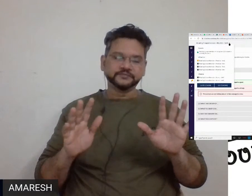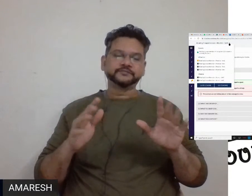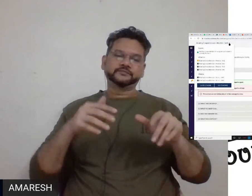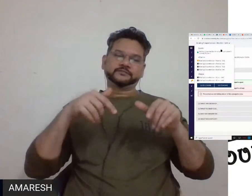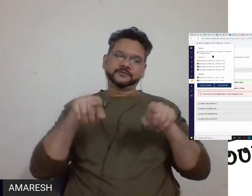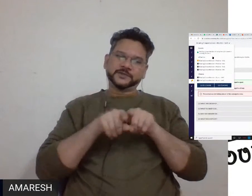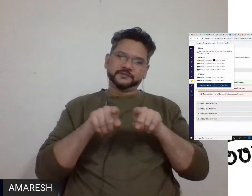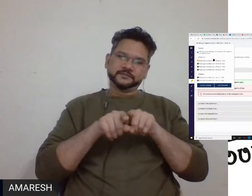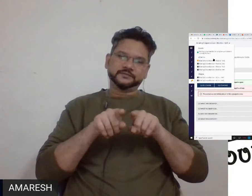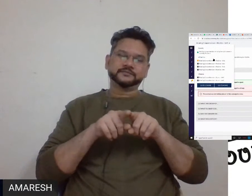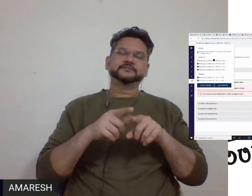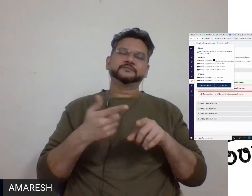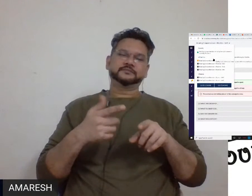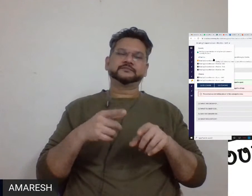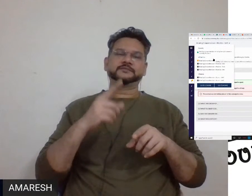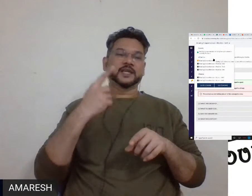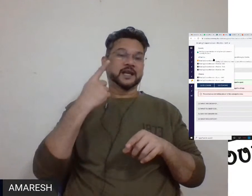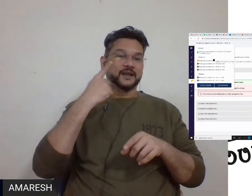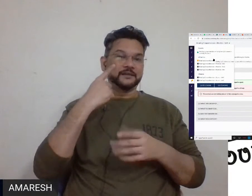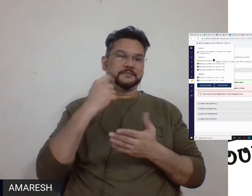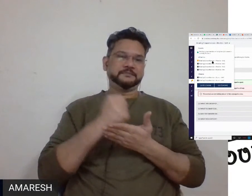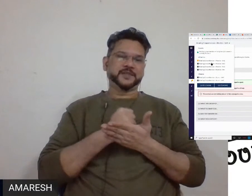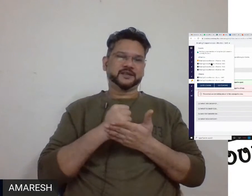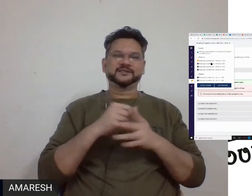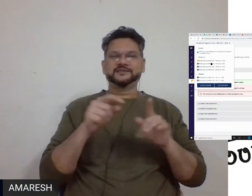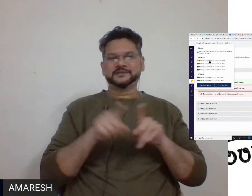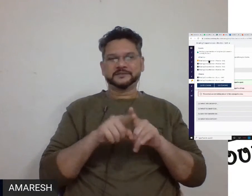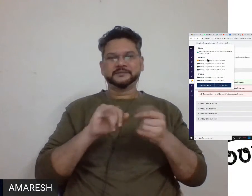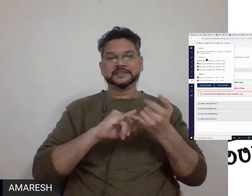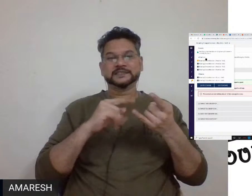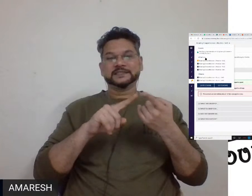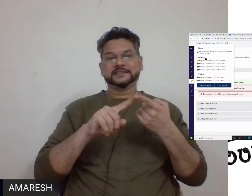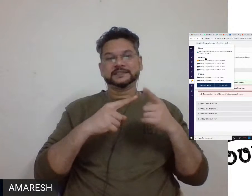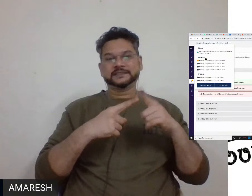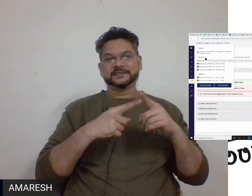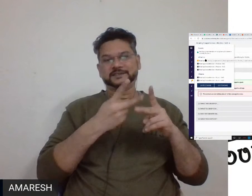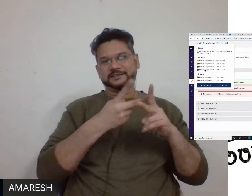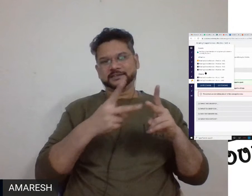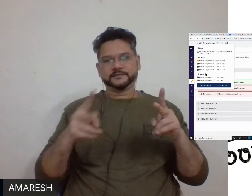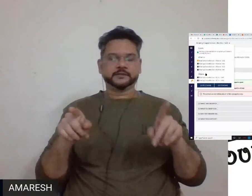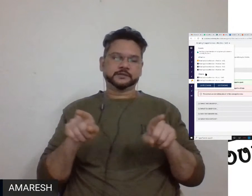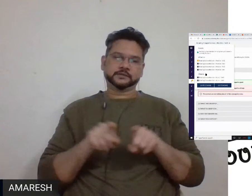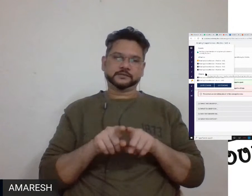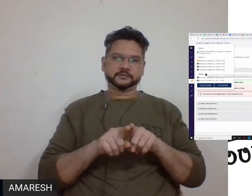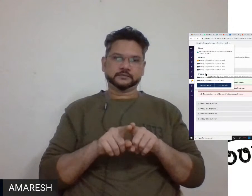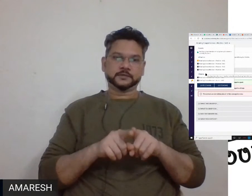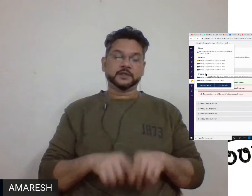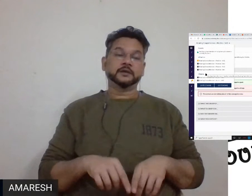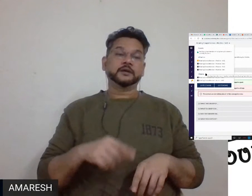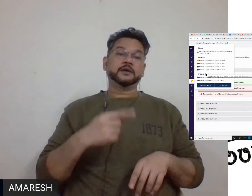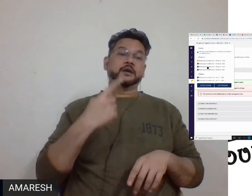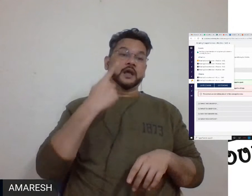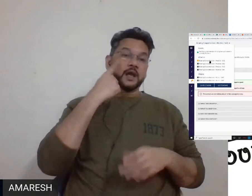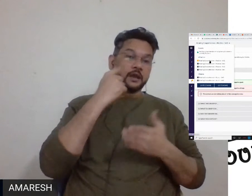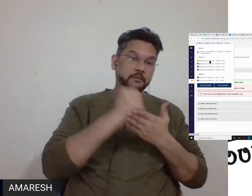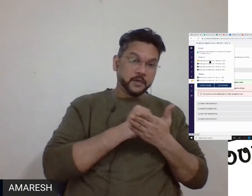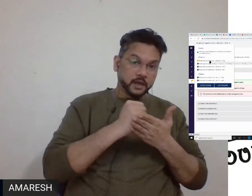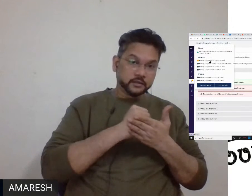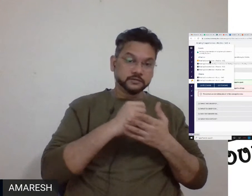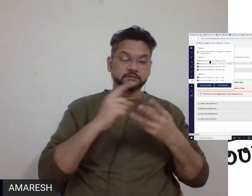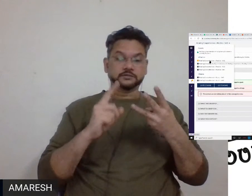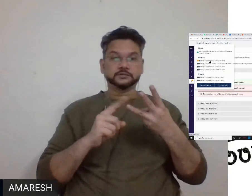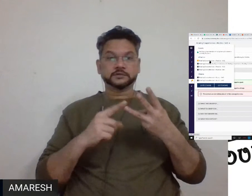other set in iPractice in the same way. When it comes to the difference between iPractice and iAssess, right? Both